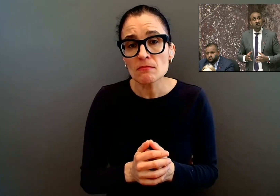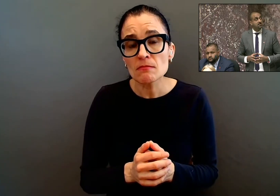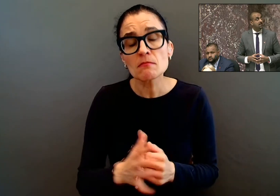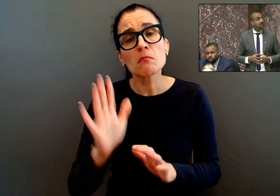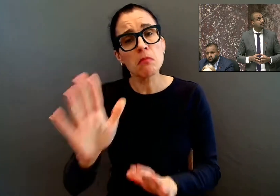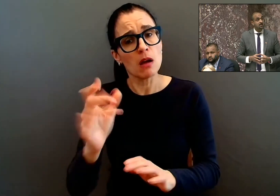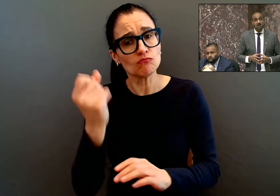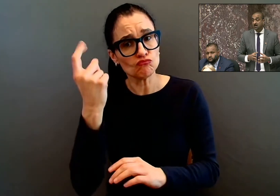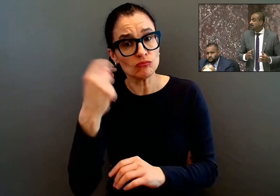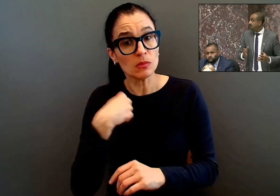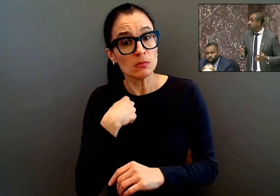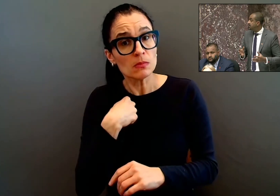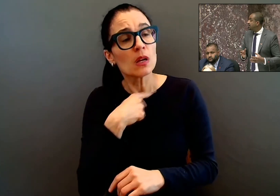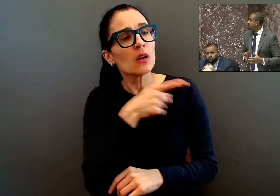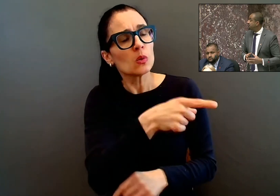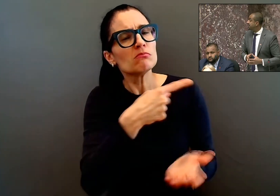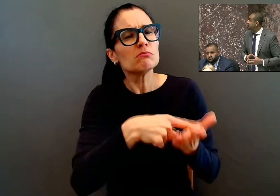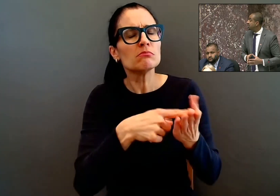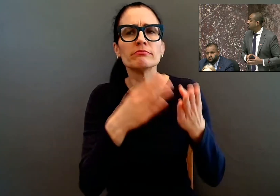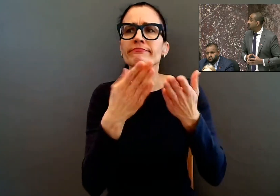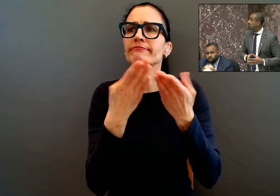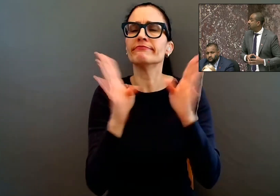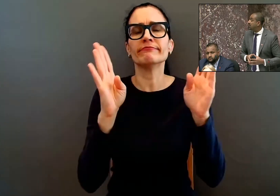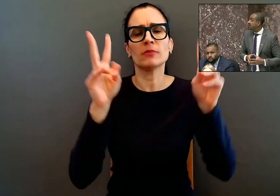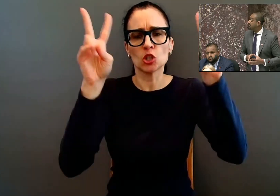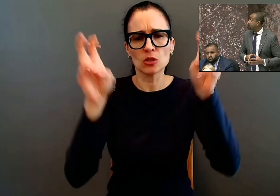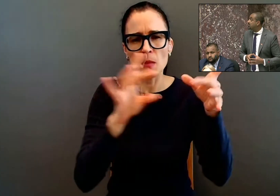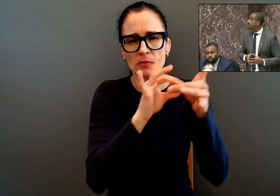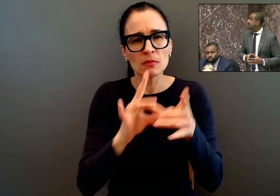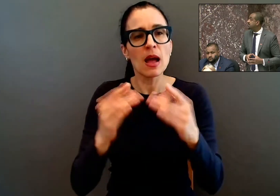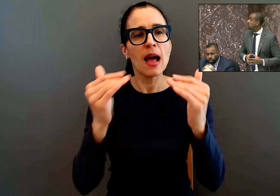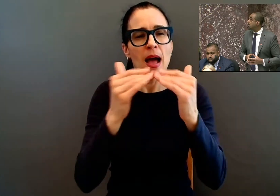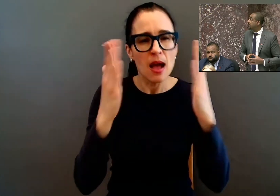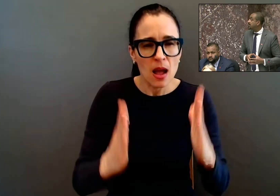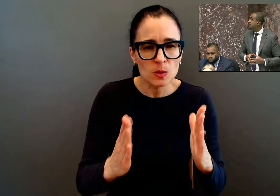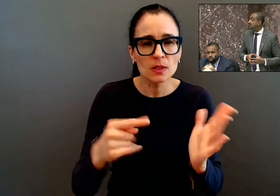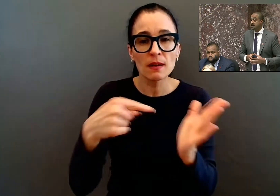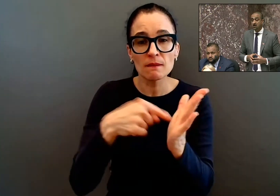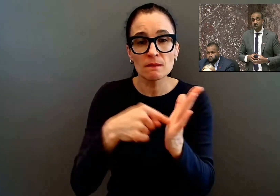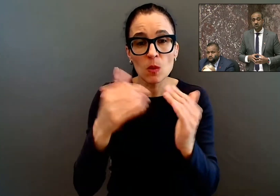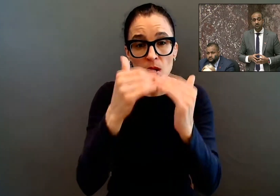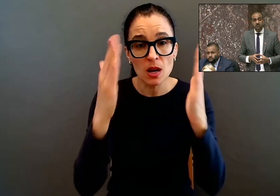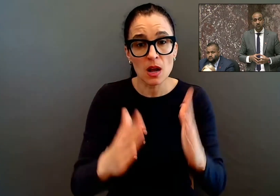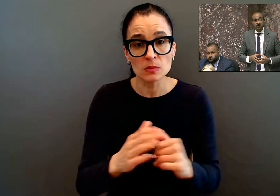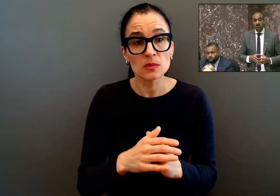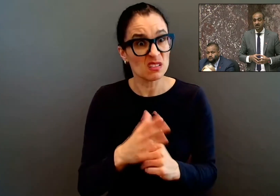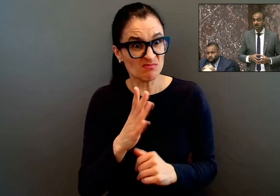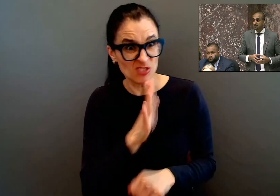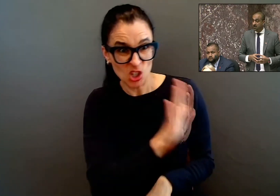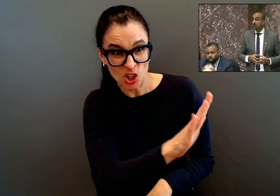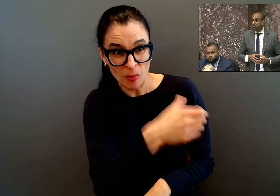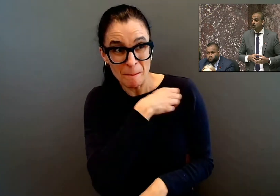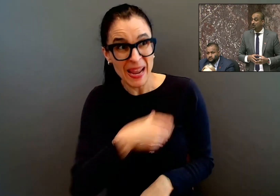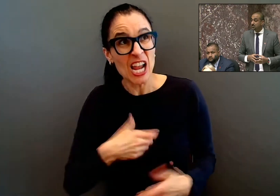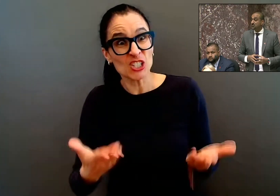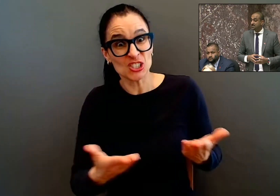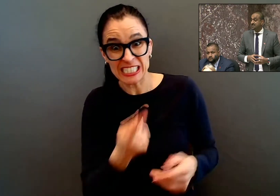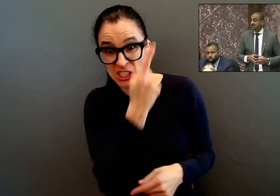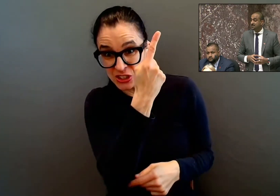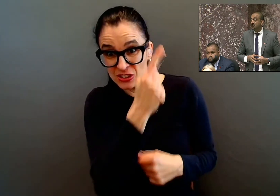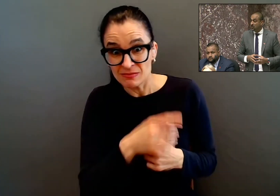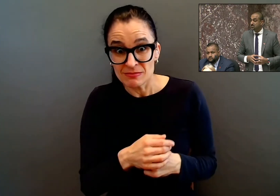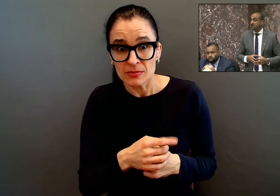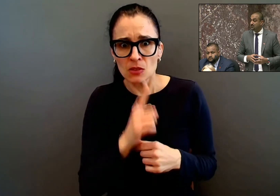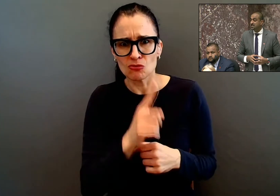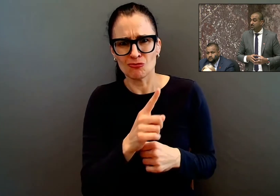mayor is here today. And he may even be in the chamber. And I want to thank him for the amazing work he and his councillors have been doing. But Kelowna also has